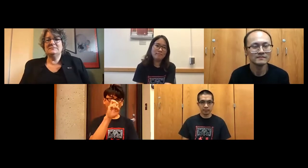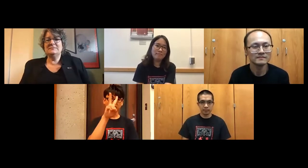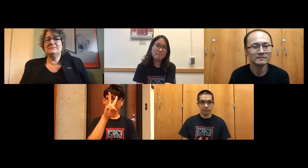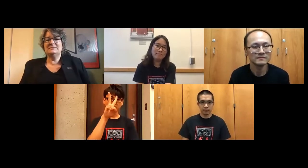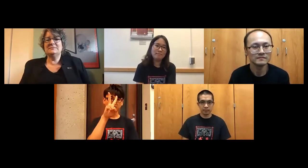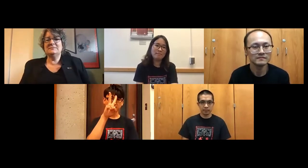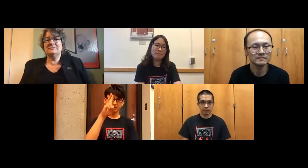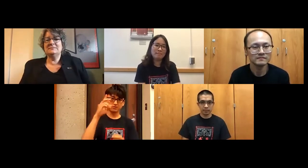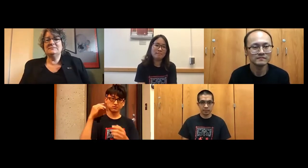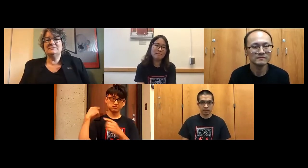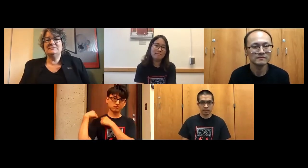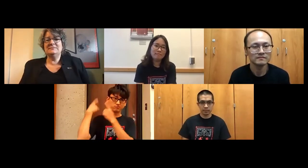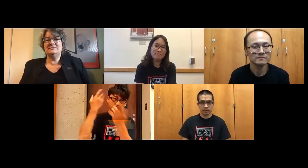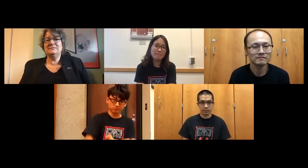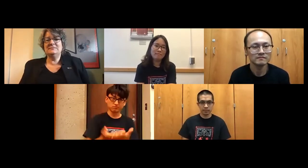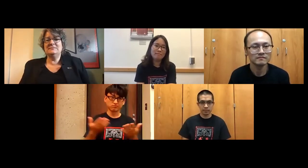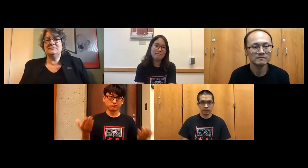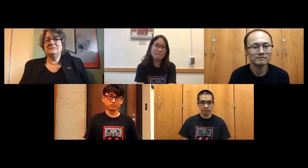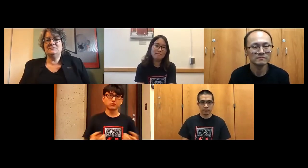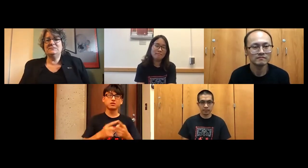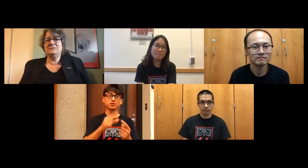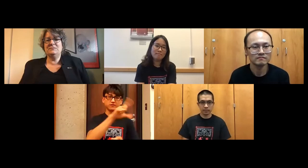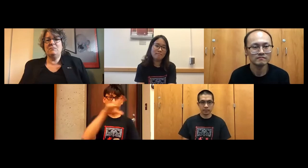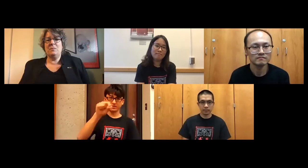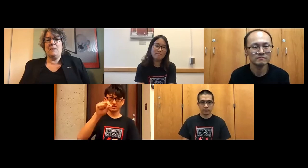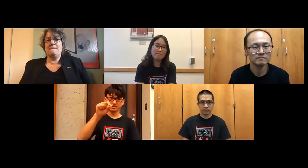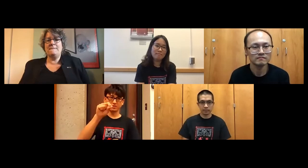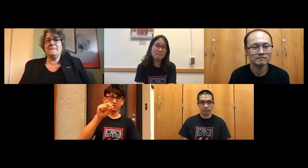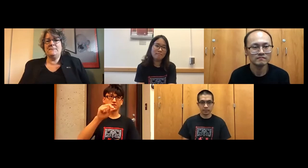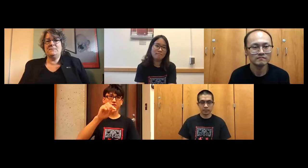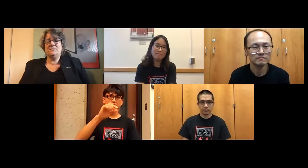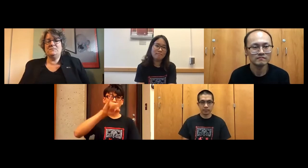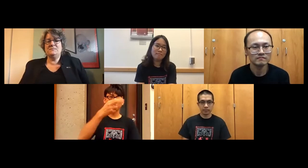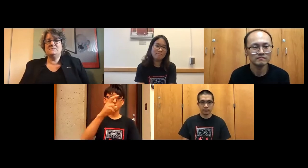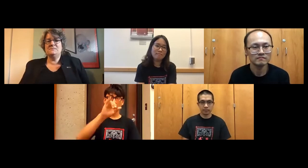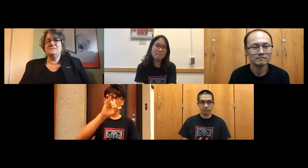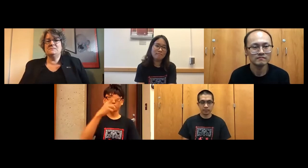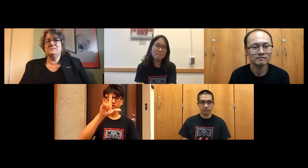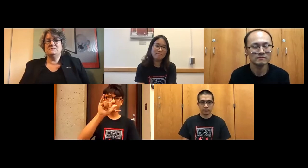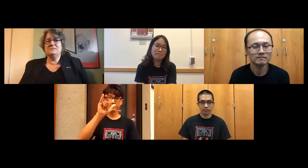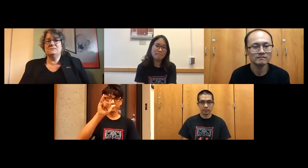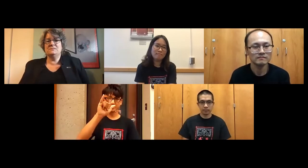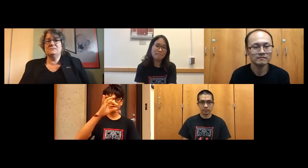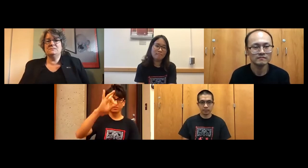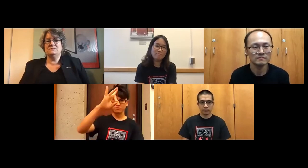I would say last year when I got here was July